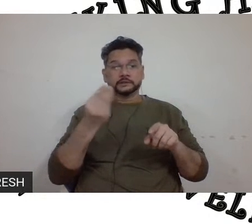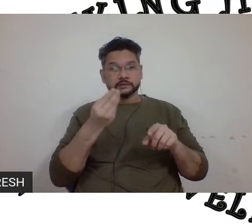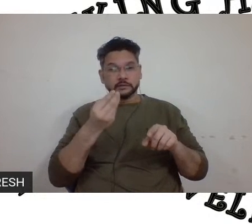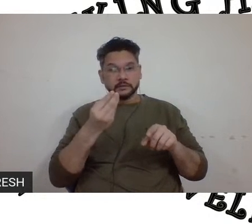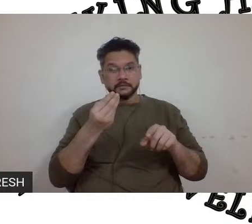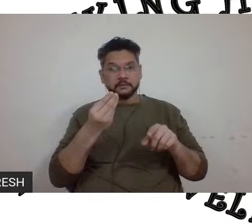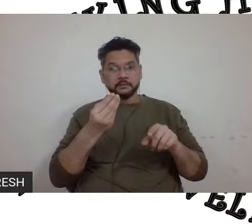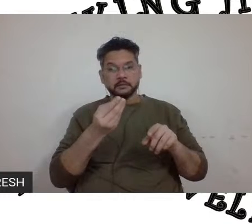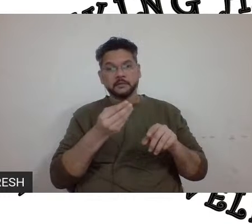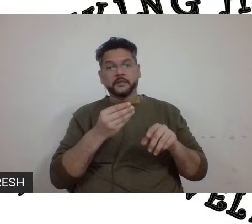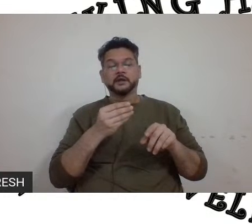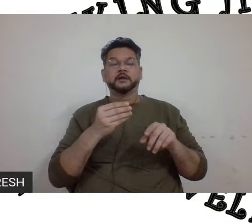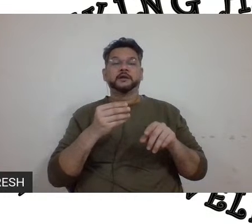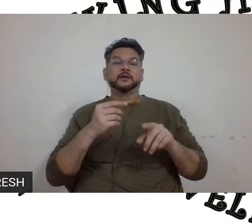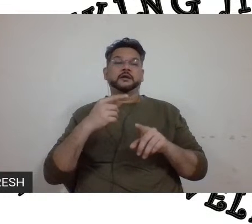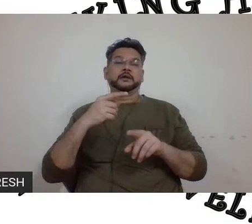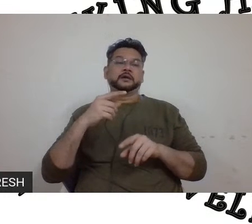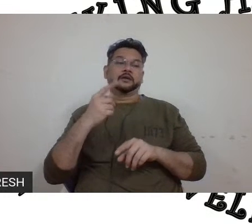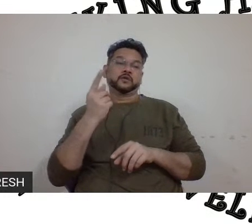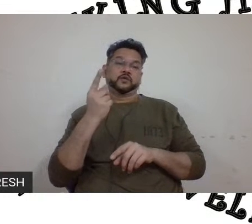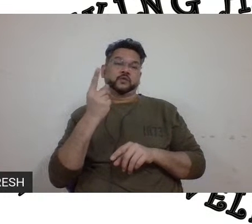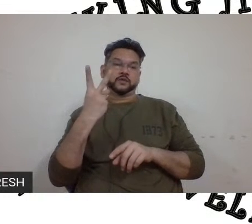12th.